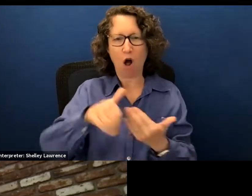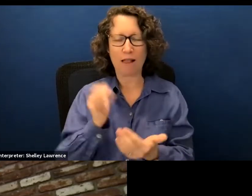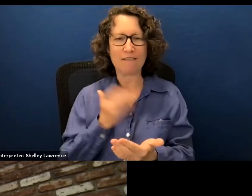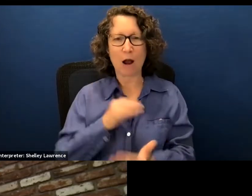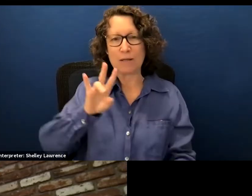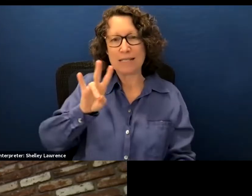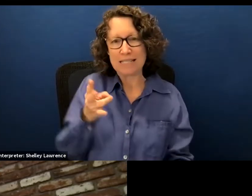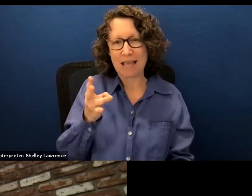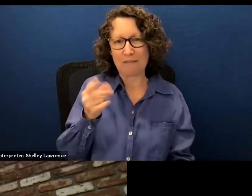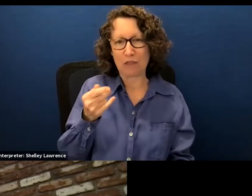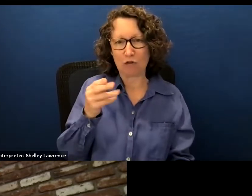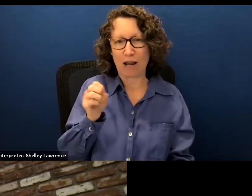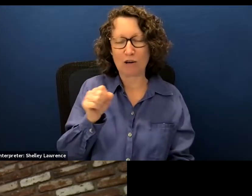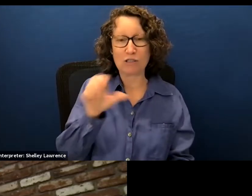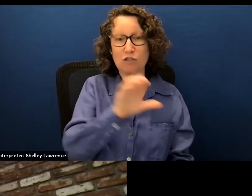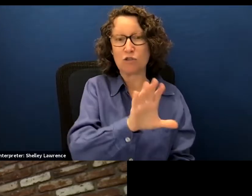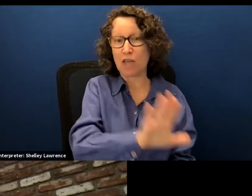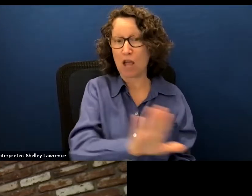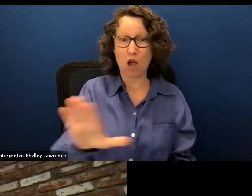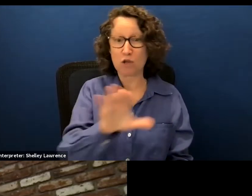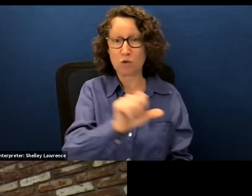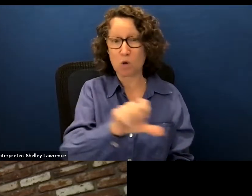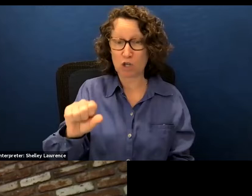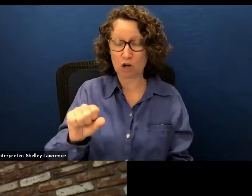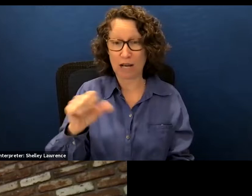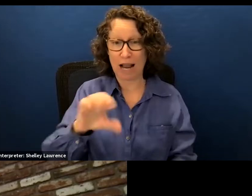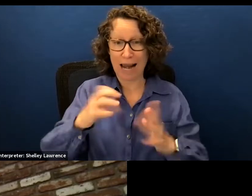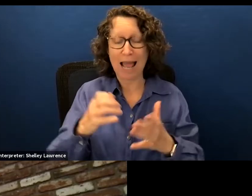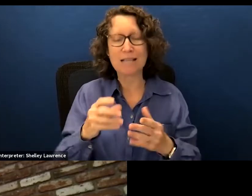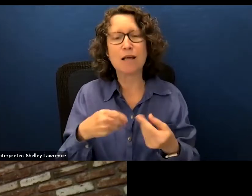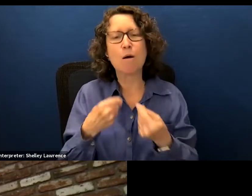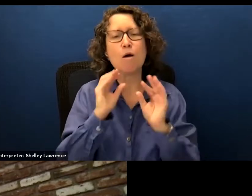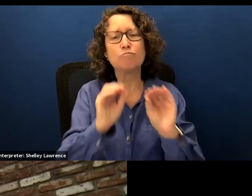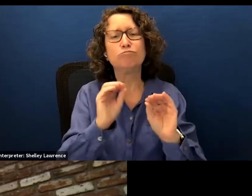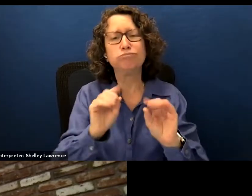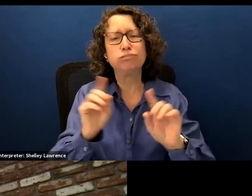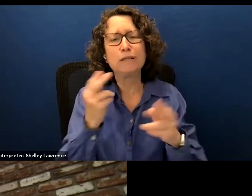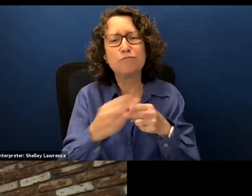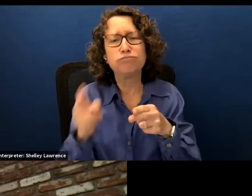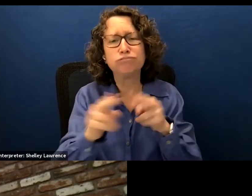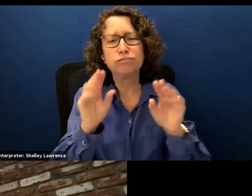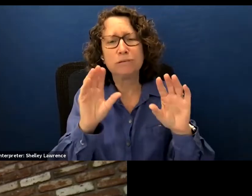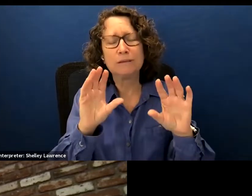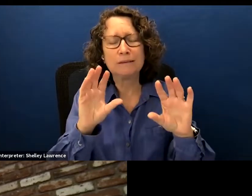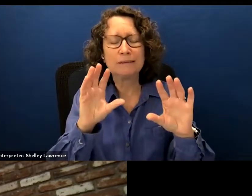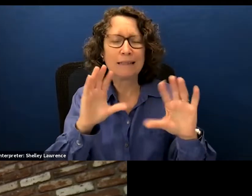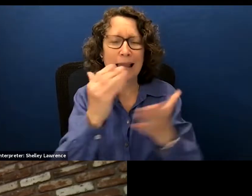7th graders in their social studies class present mini lessons to